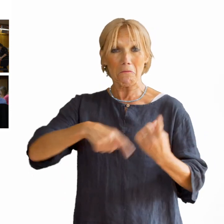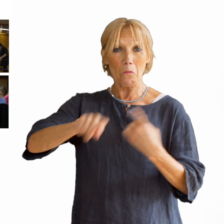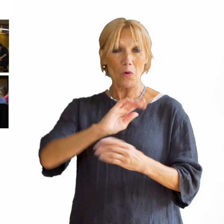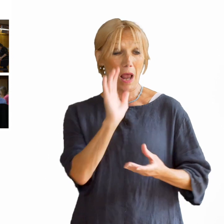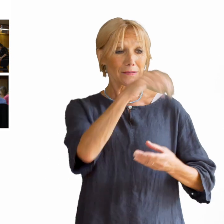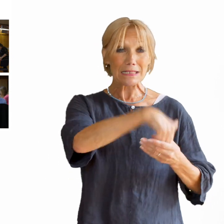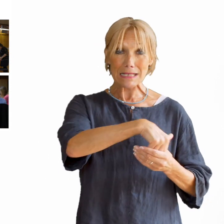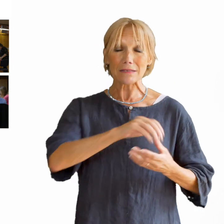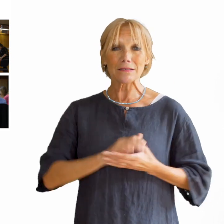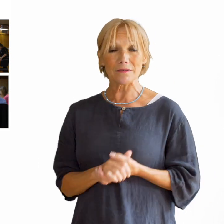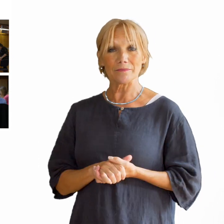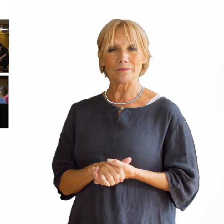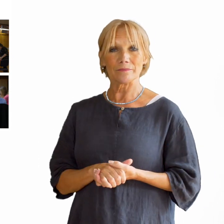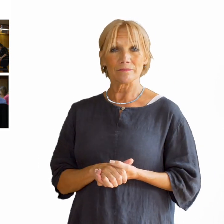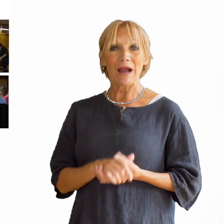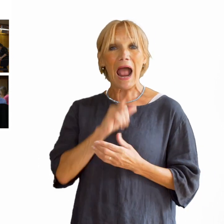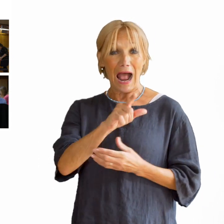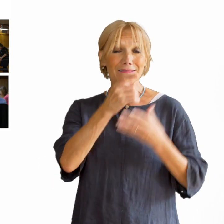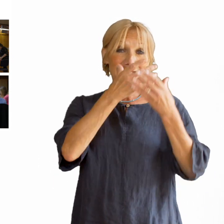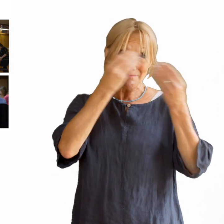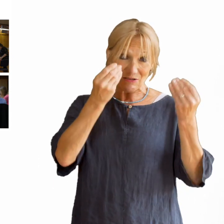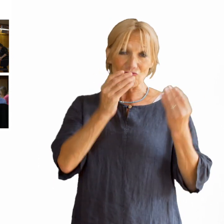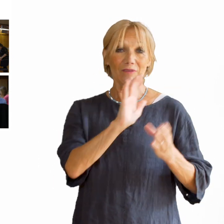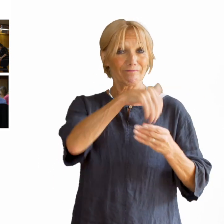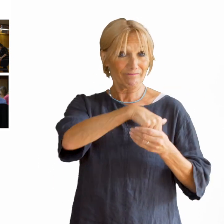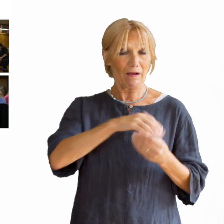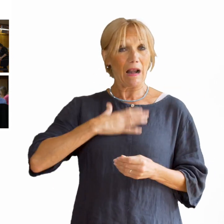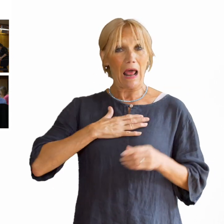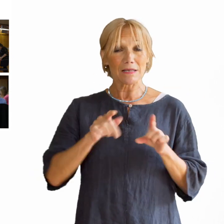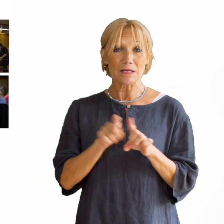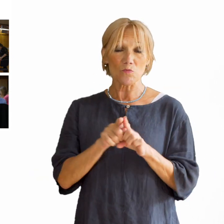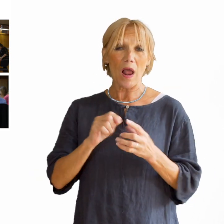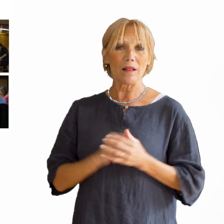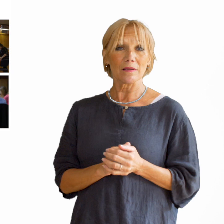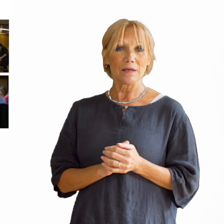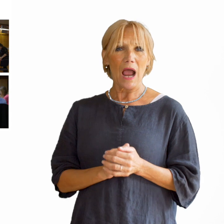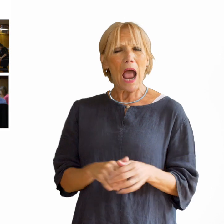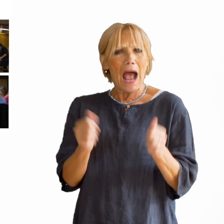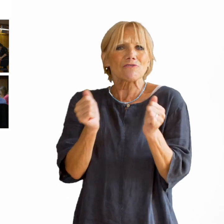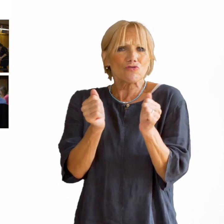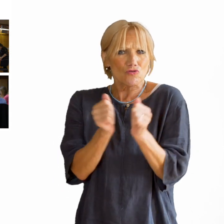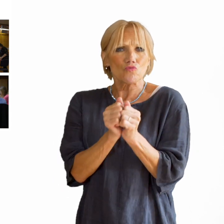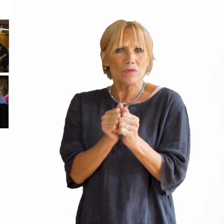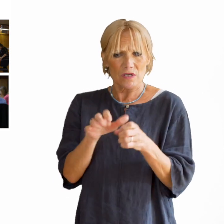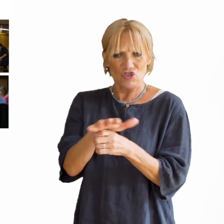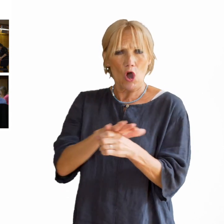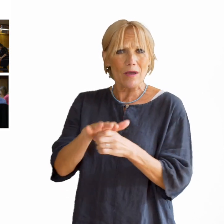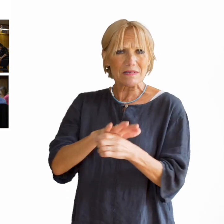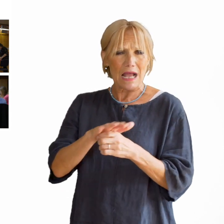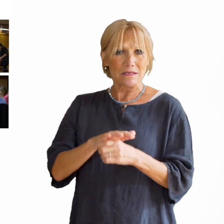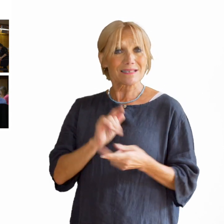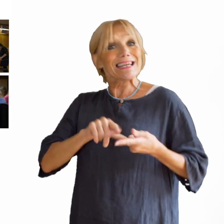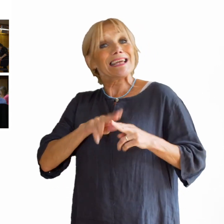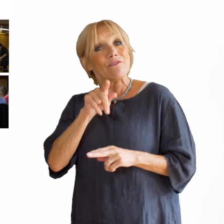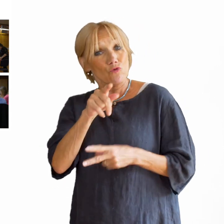dementia. Allow family carers to attend flexibly to suit their circumstances. If you are a carer or support